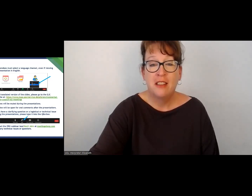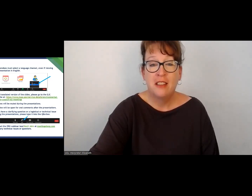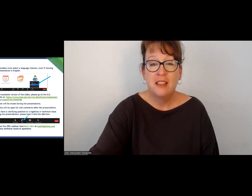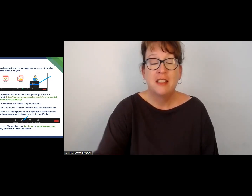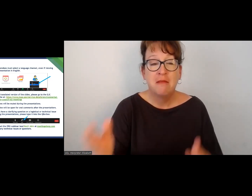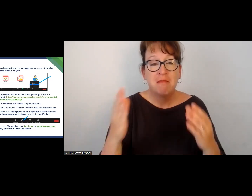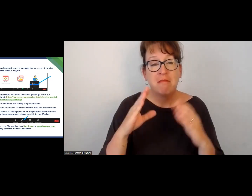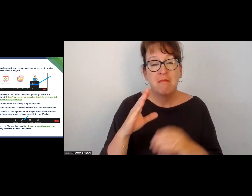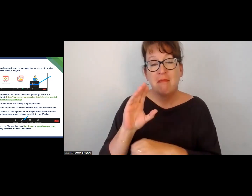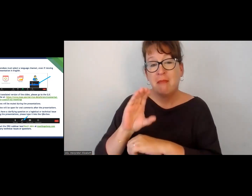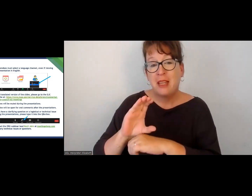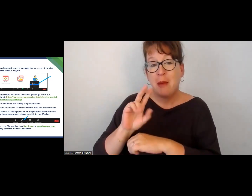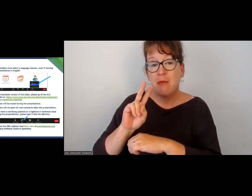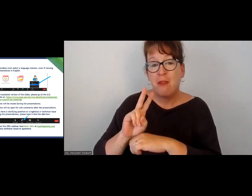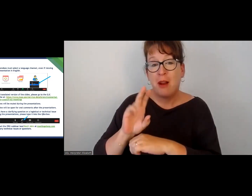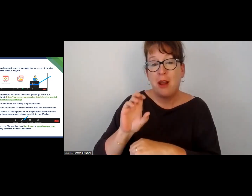And Cape Verdean Creole.